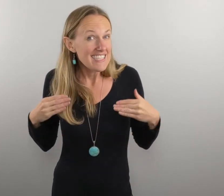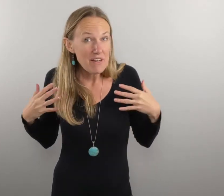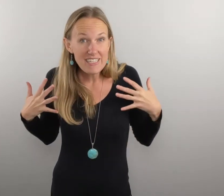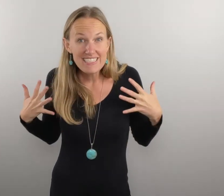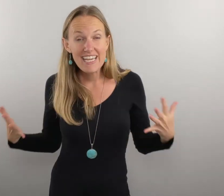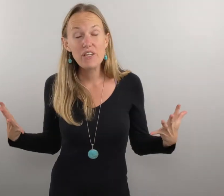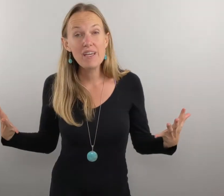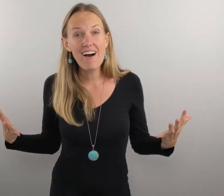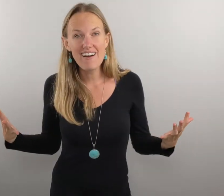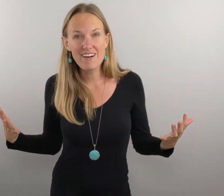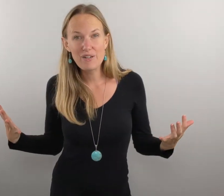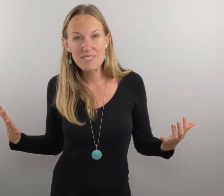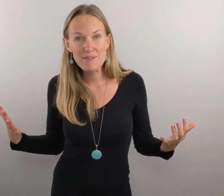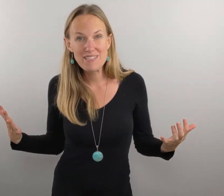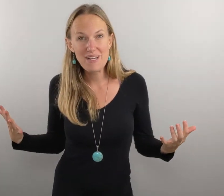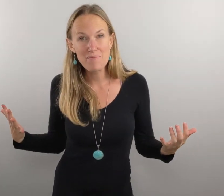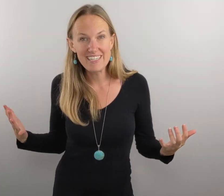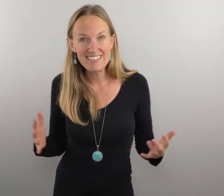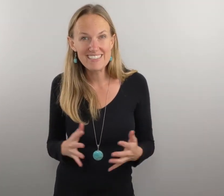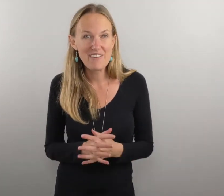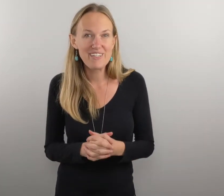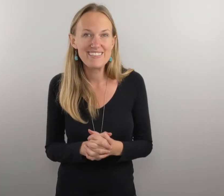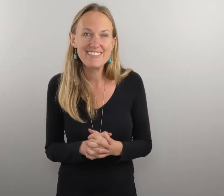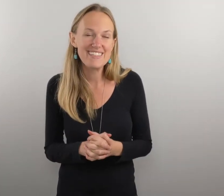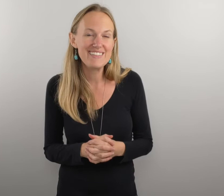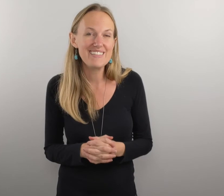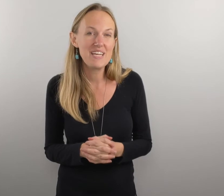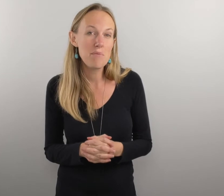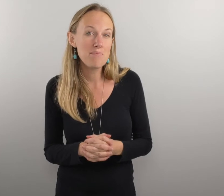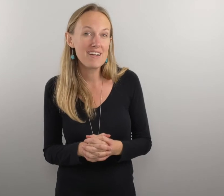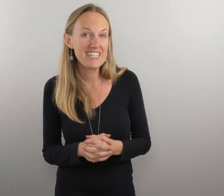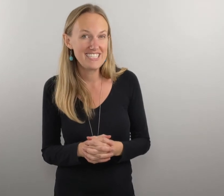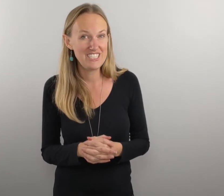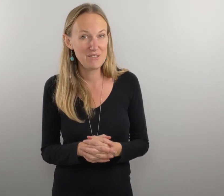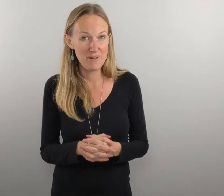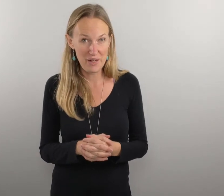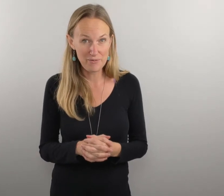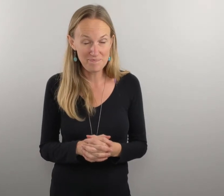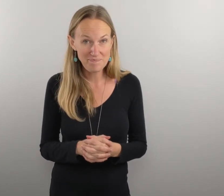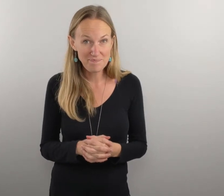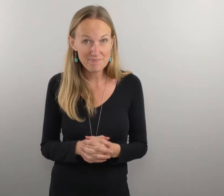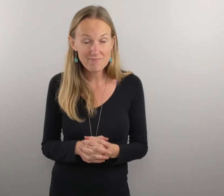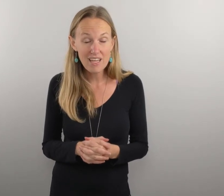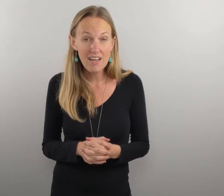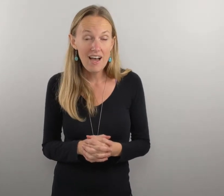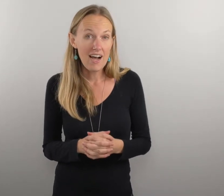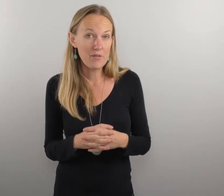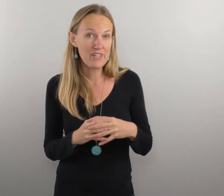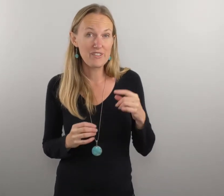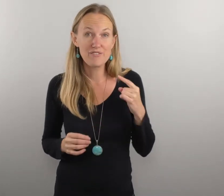we're continuing on our Christmas song blitz and we're going to start learning Mary Did You Know? We're going to learn verse